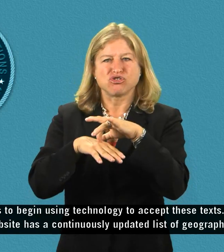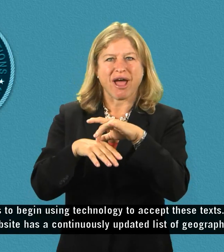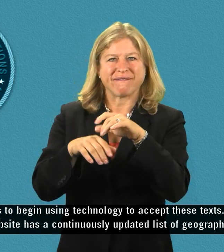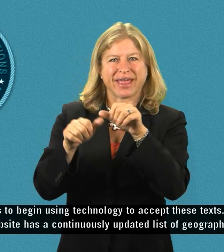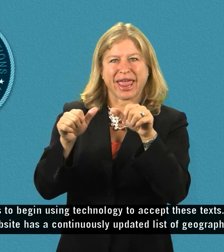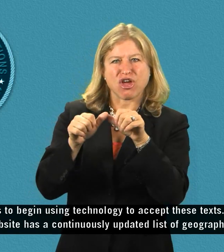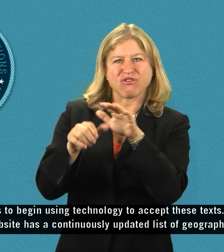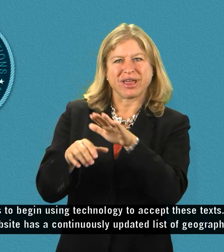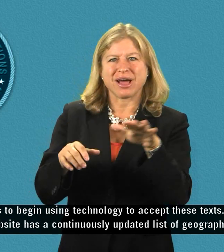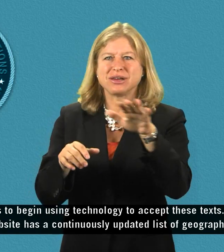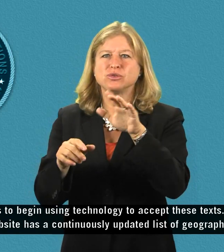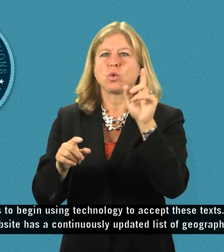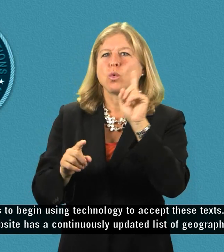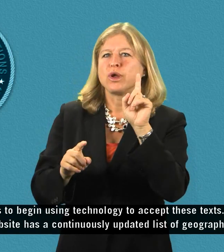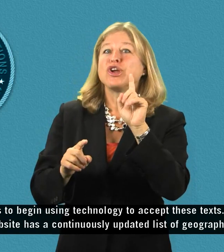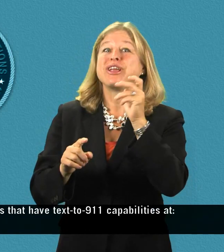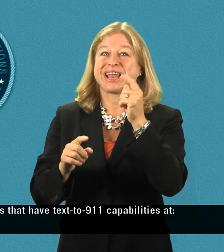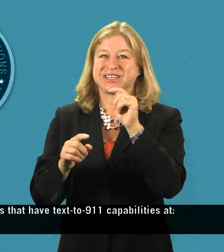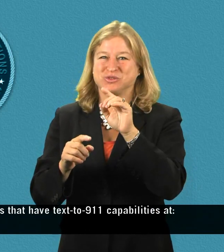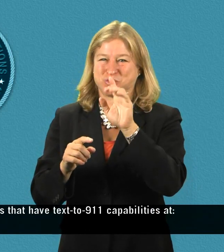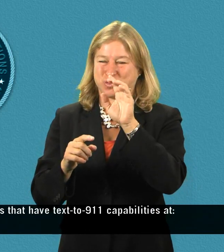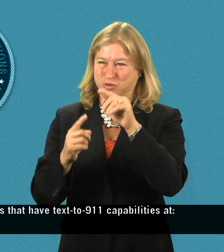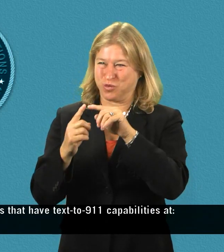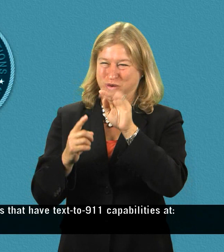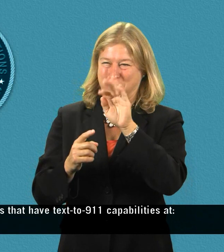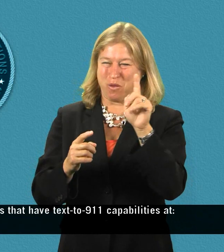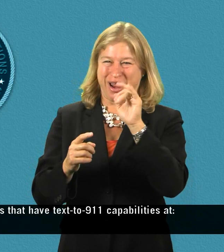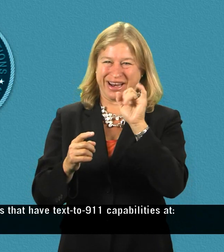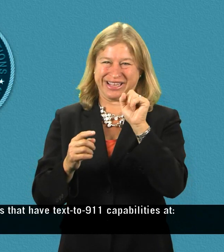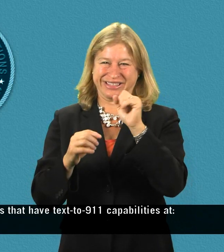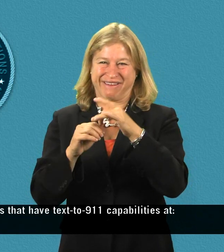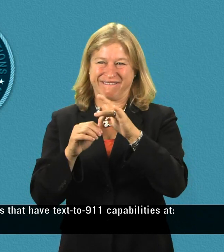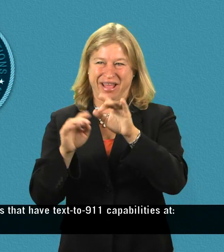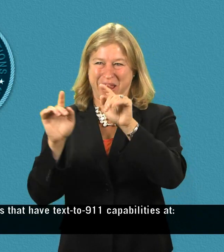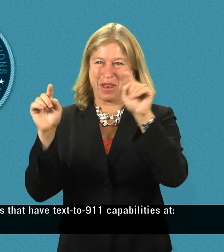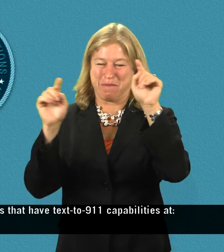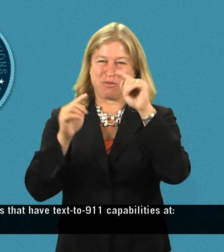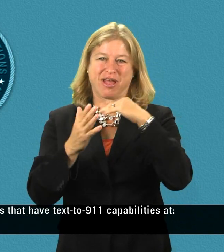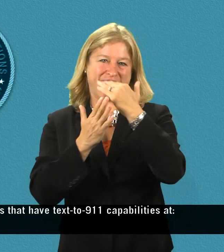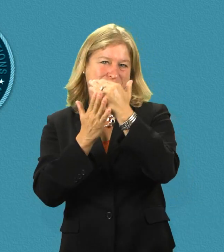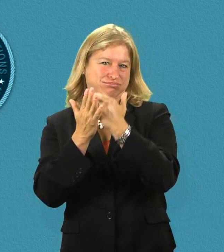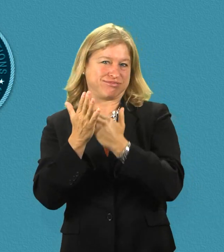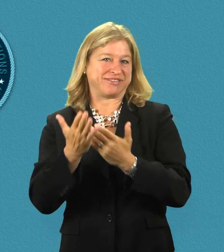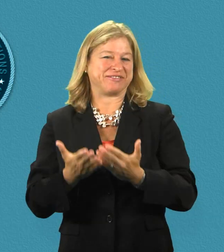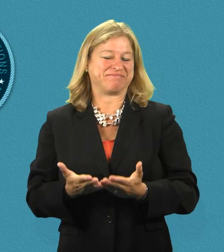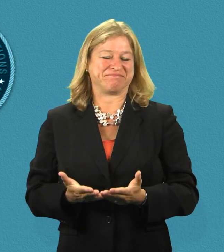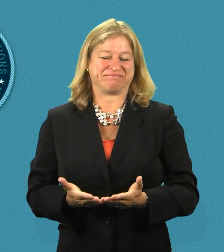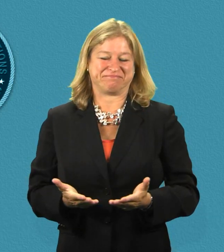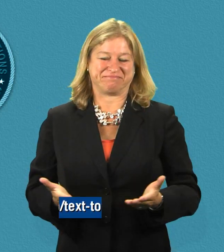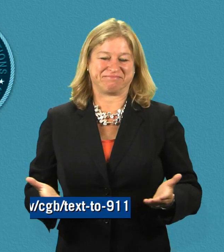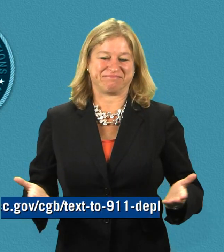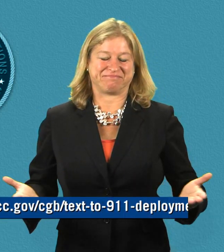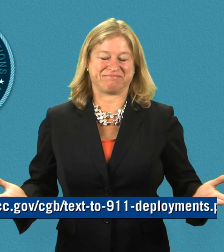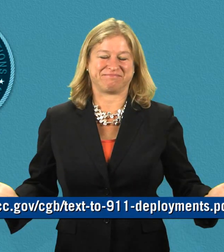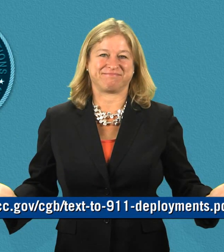updated list of geographical areas that have TEXT-911 capabilities at transition.fcc